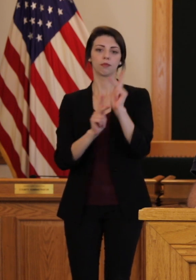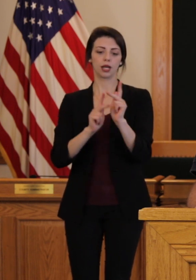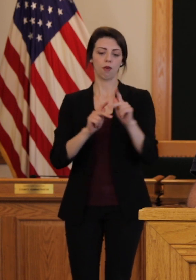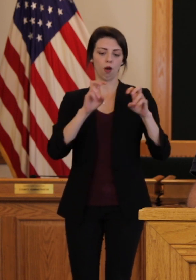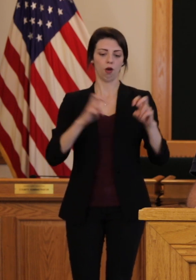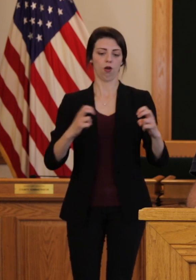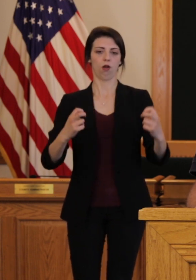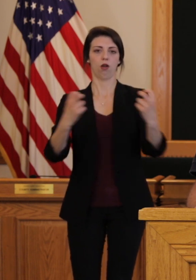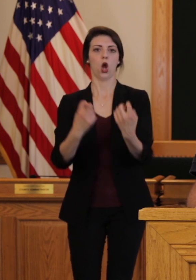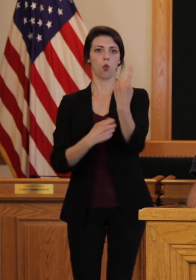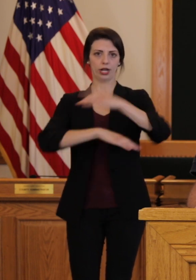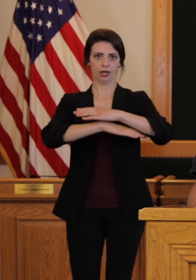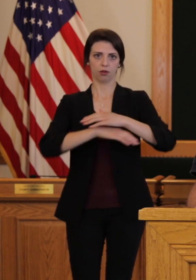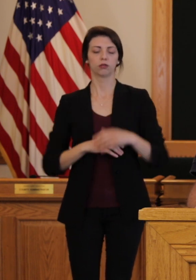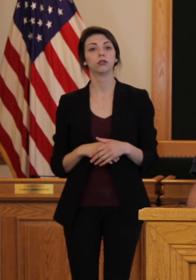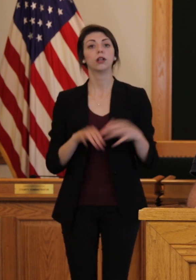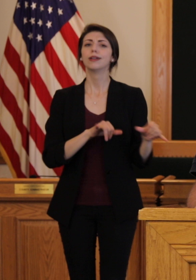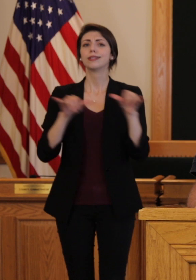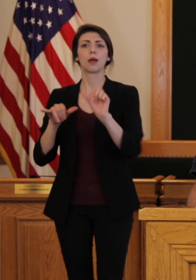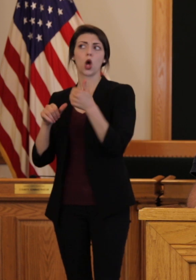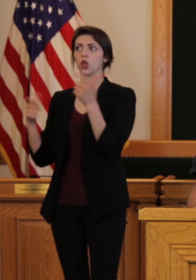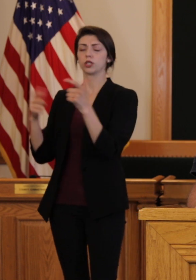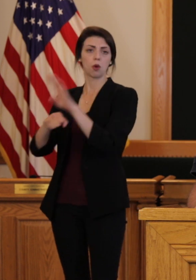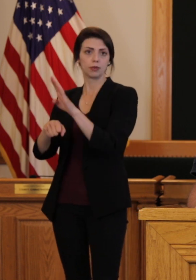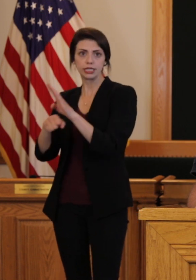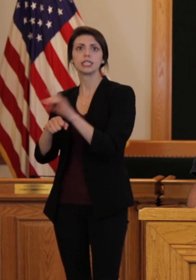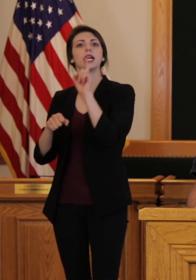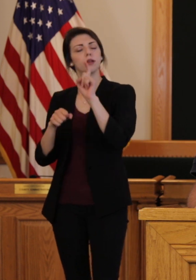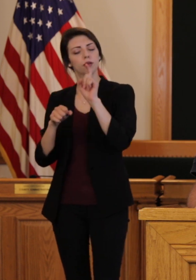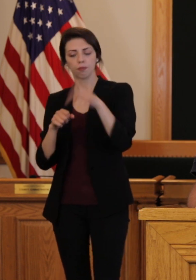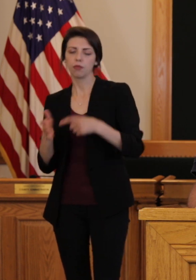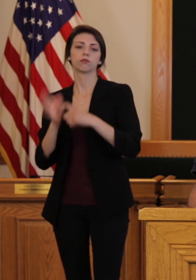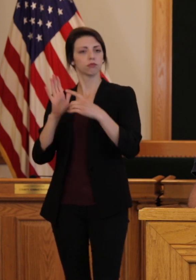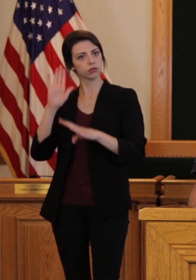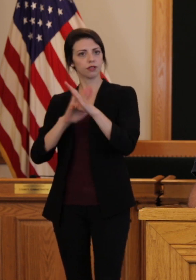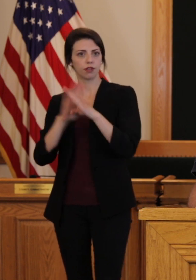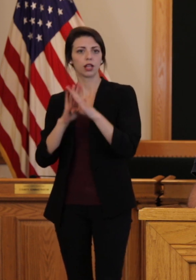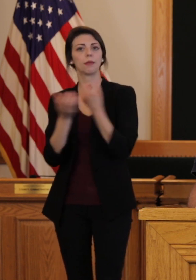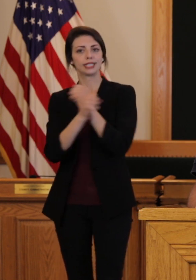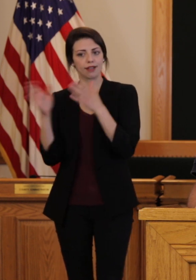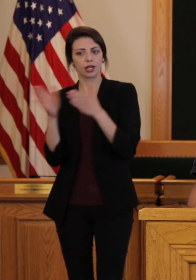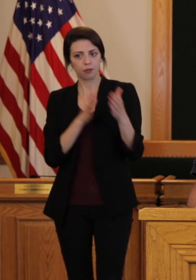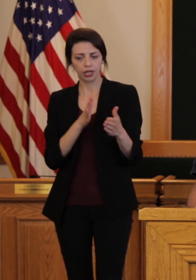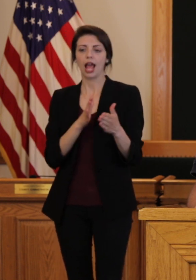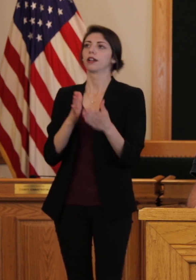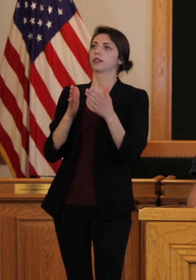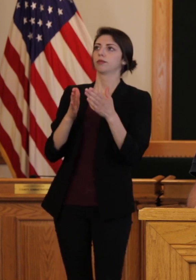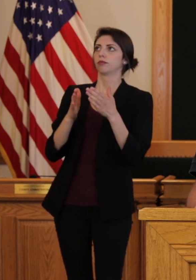other businesses, restaurants and bars need to develop a site safety plan and confirm that they have read and are following the state